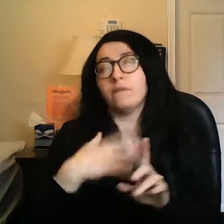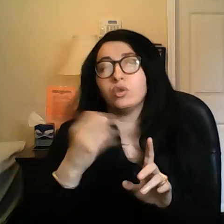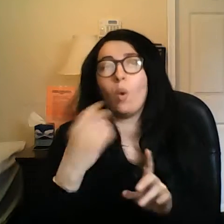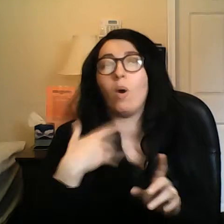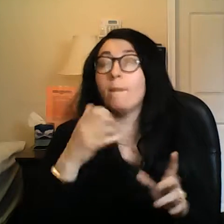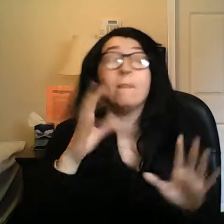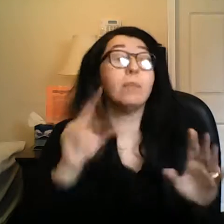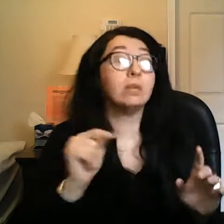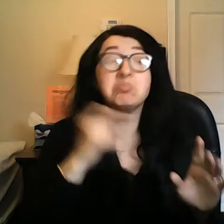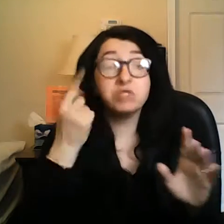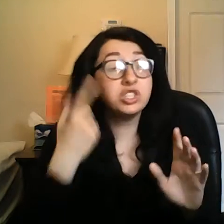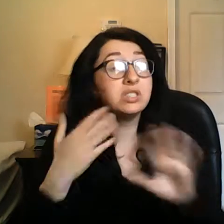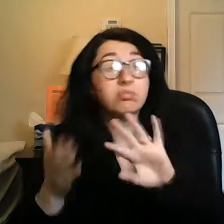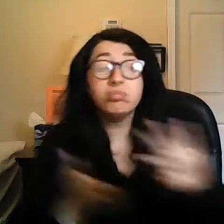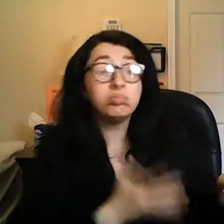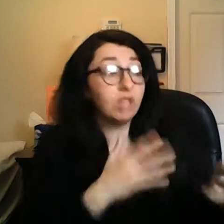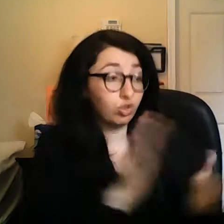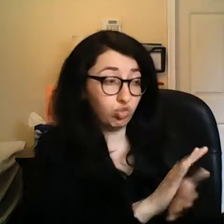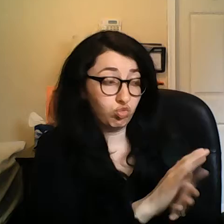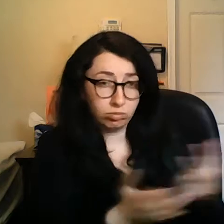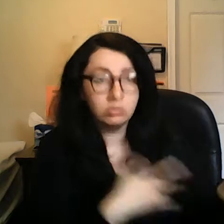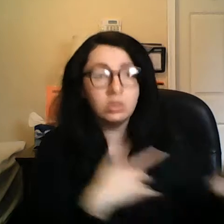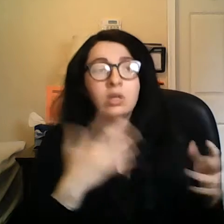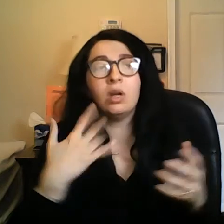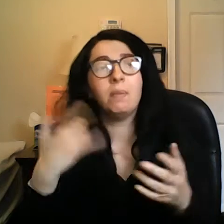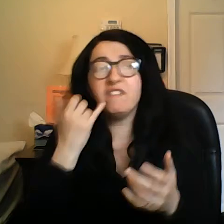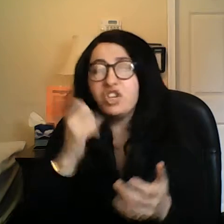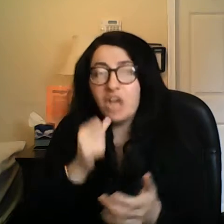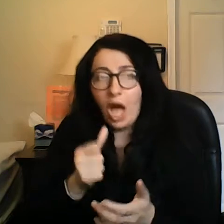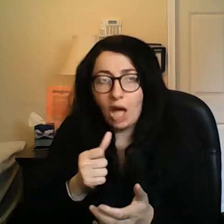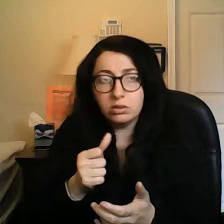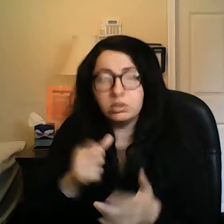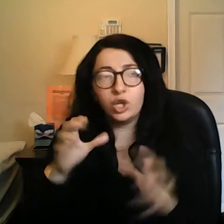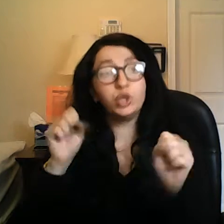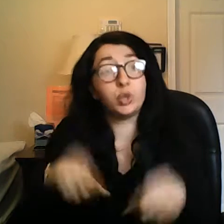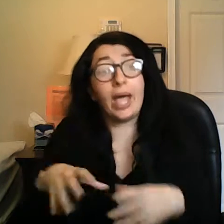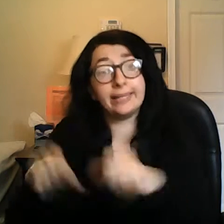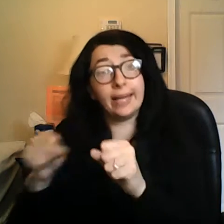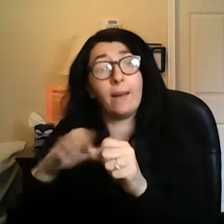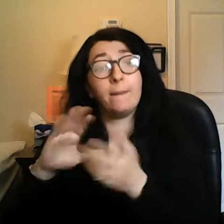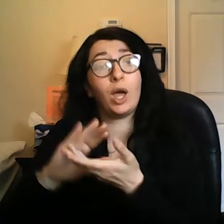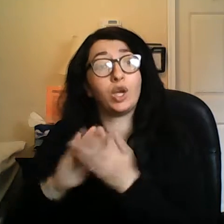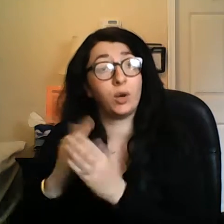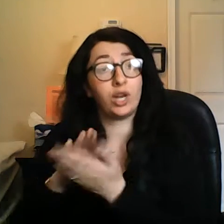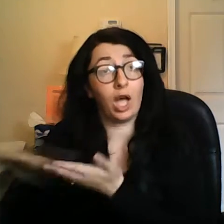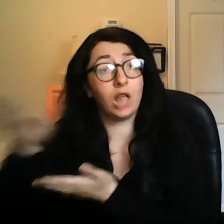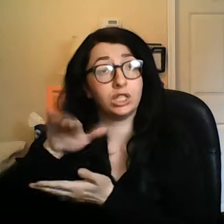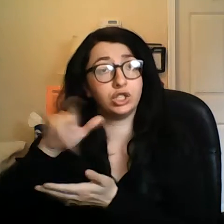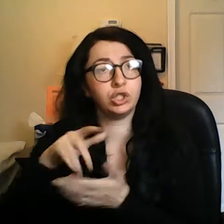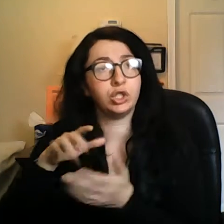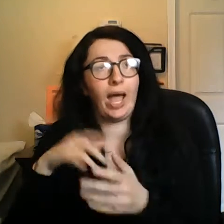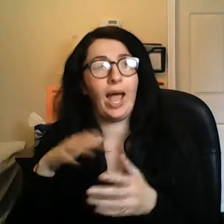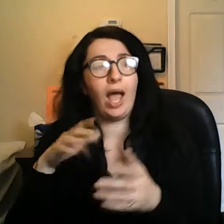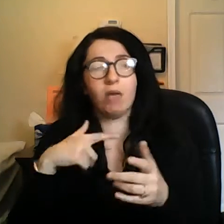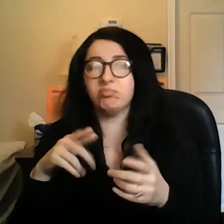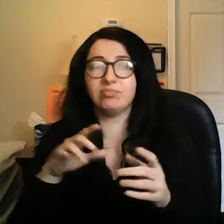in your local community college or a local atelier, which is basically like a privately owned mini art school that's not an